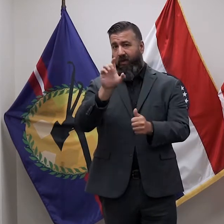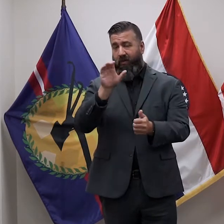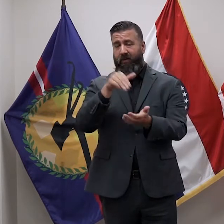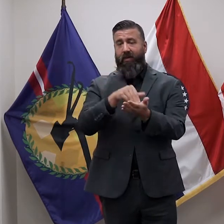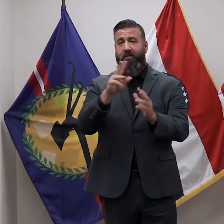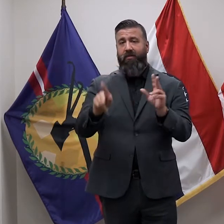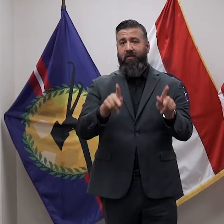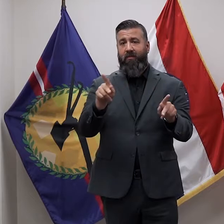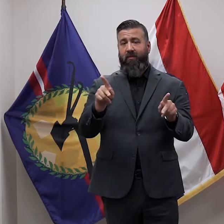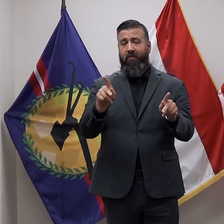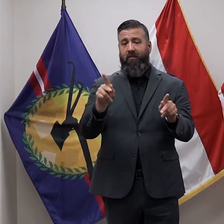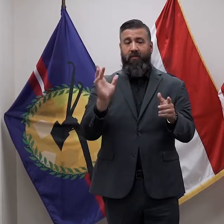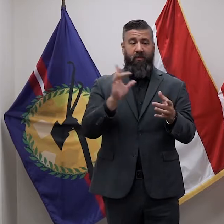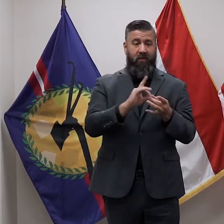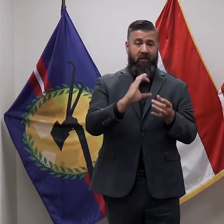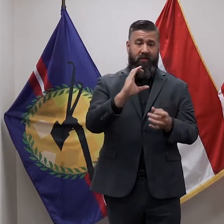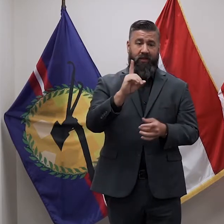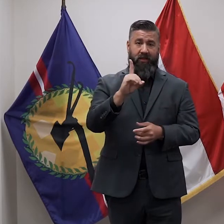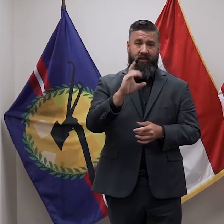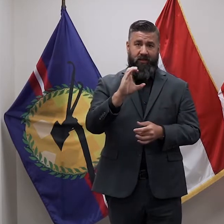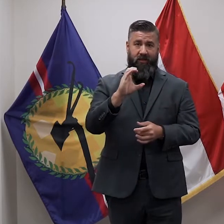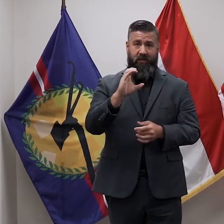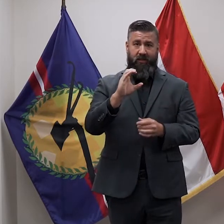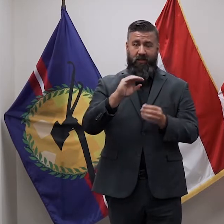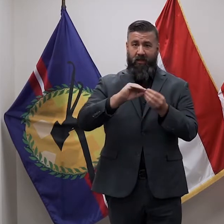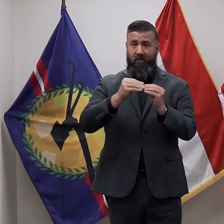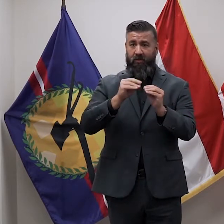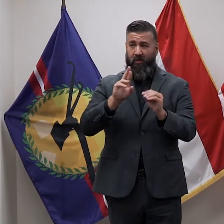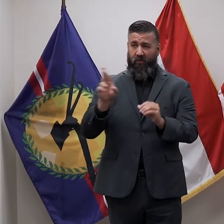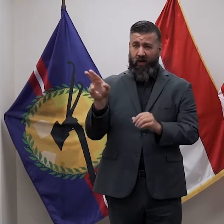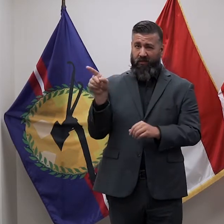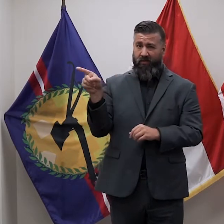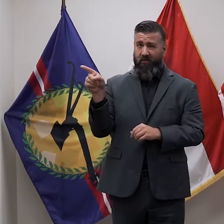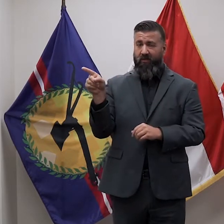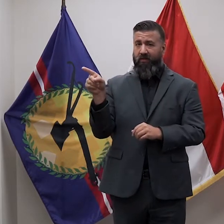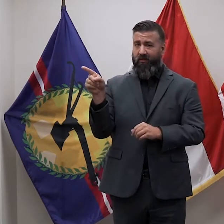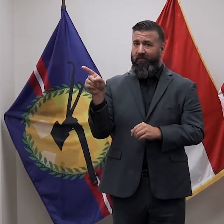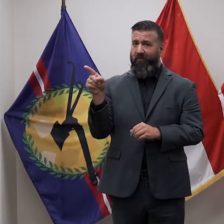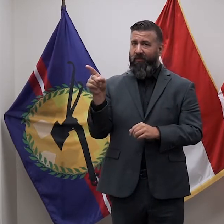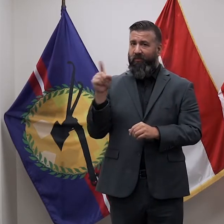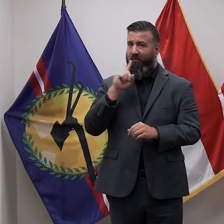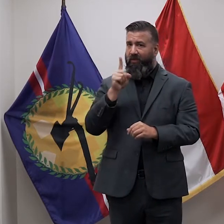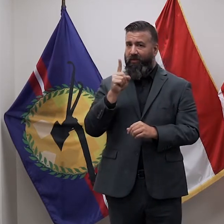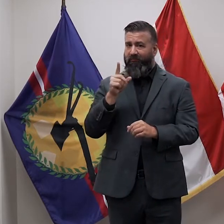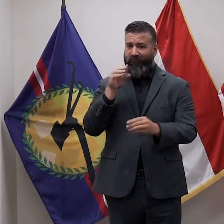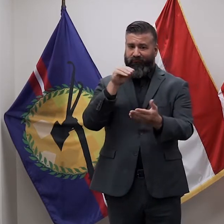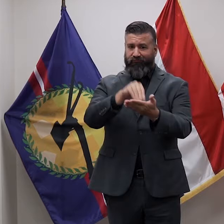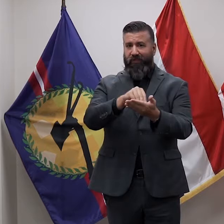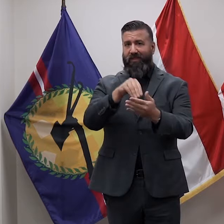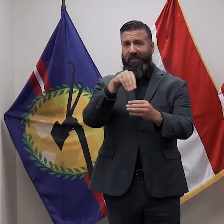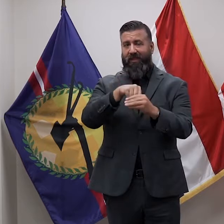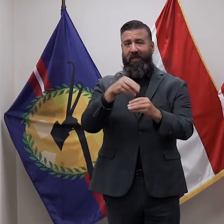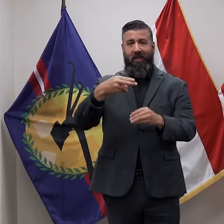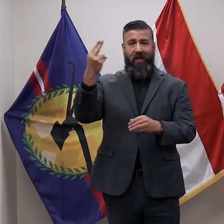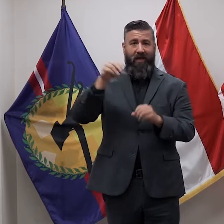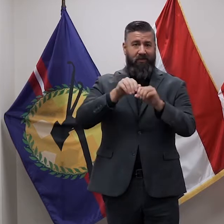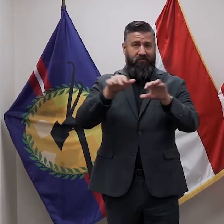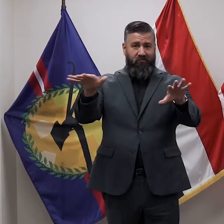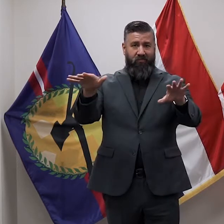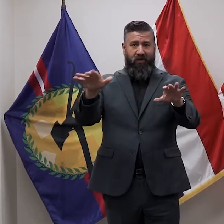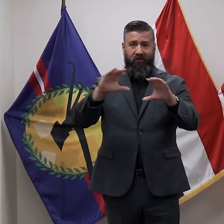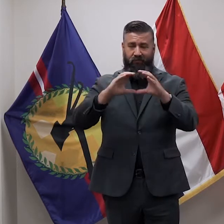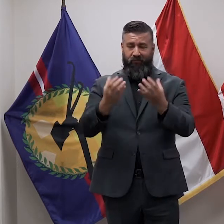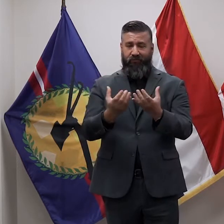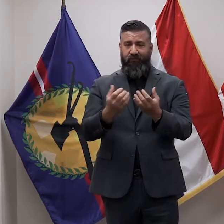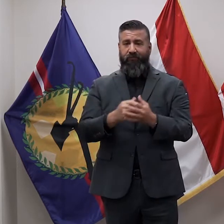According to the CDC's threshold matrix, as you can see on the right, that puts us pretty firmly in the very high transmission category.